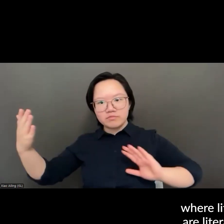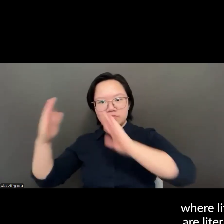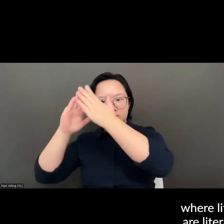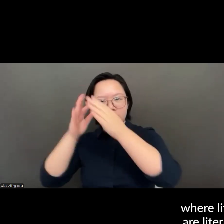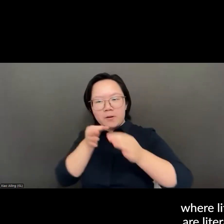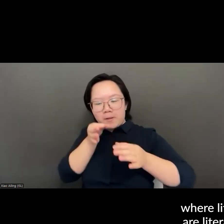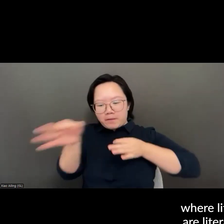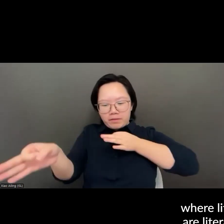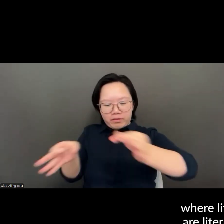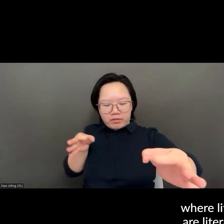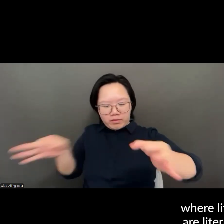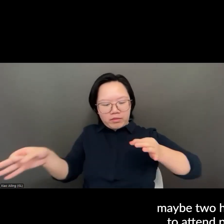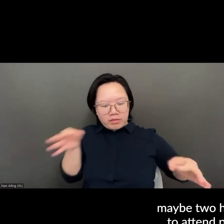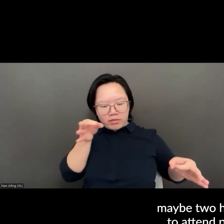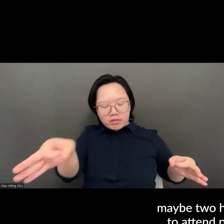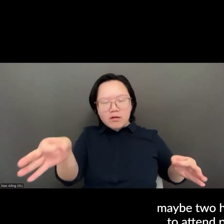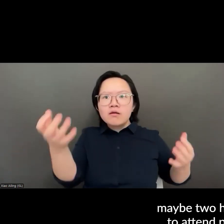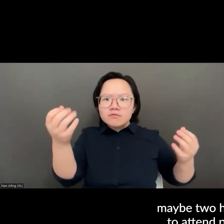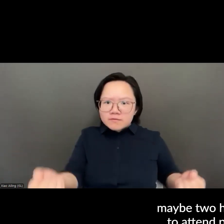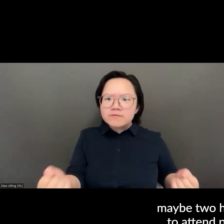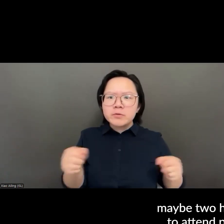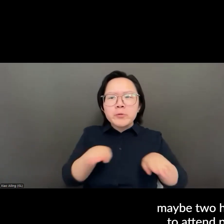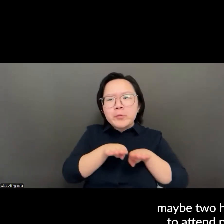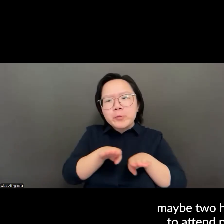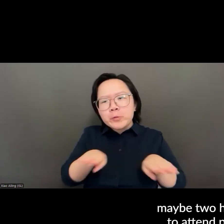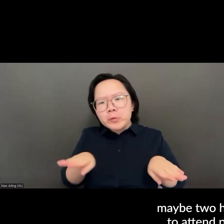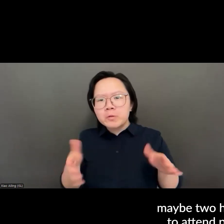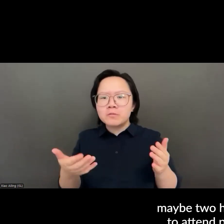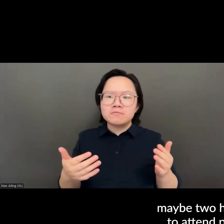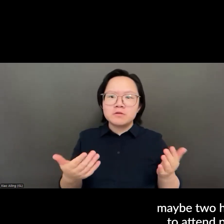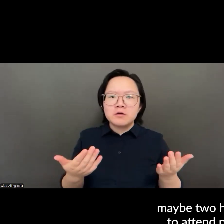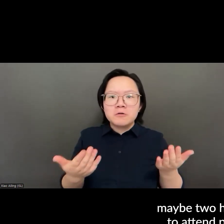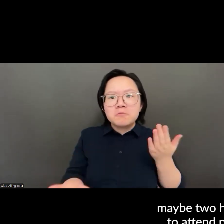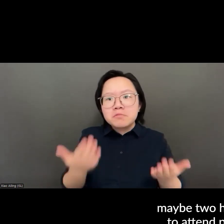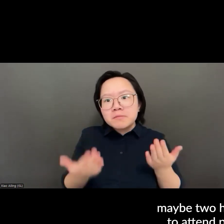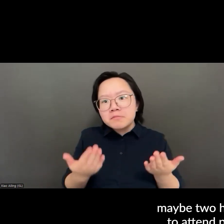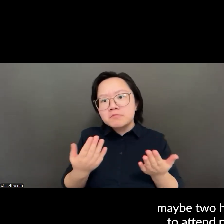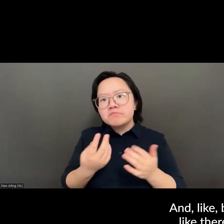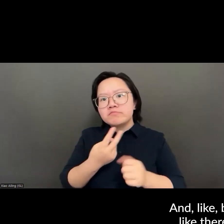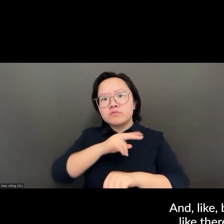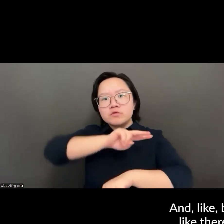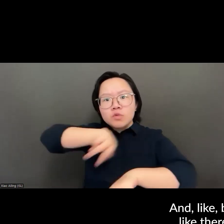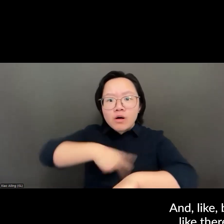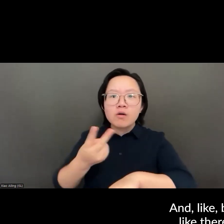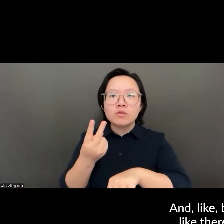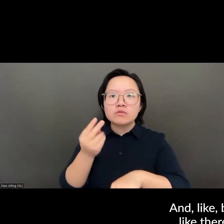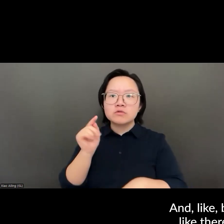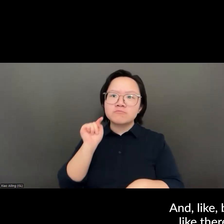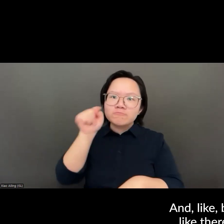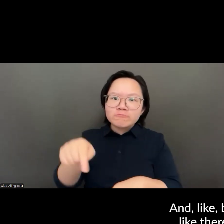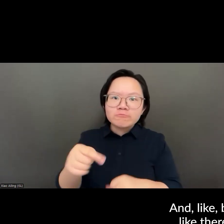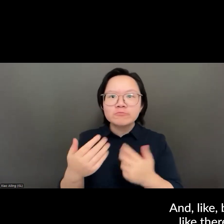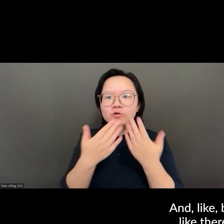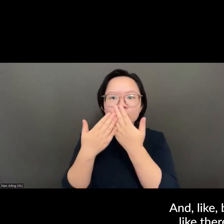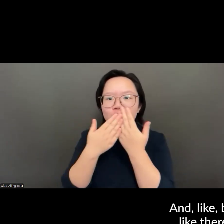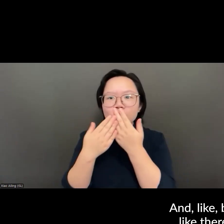where little children are literally walking maybe 2 hours sometimes to attend primary school, and like basic facilities